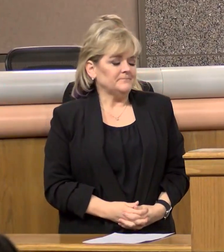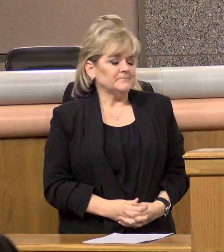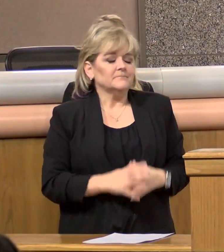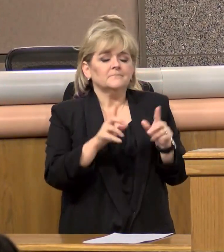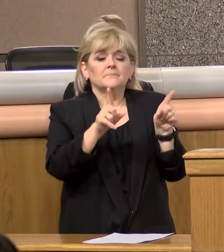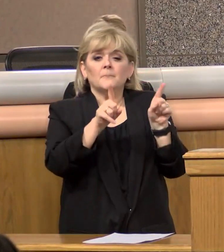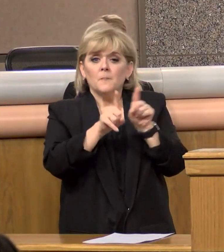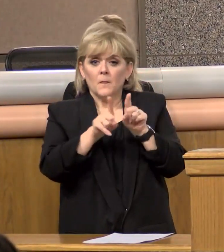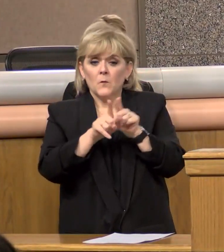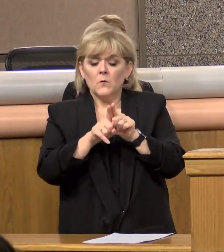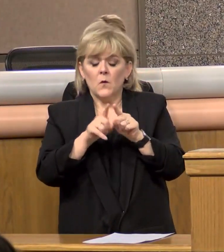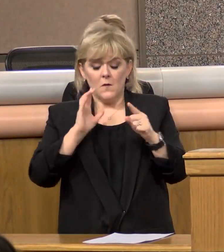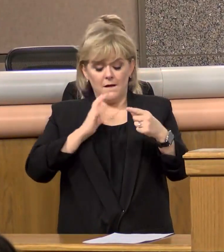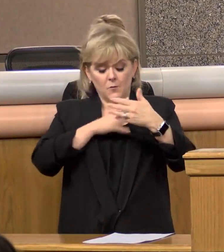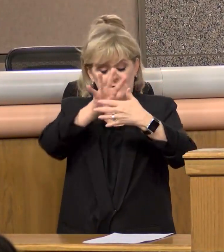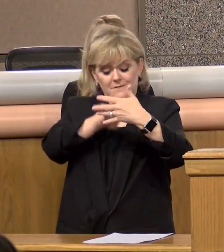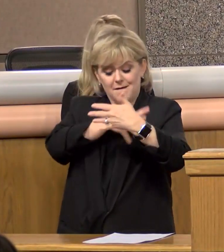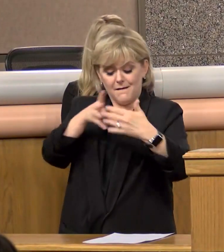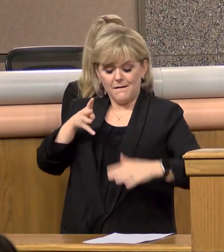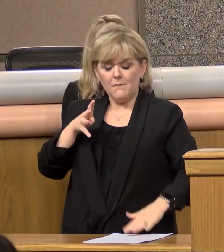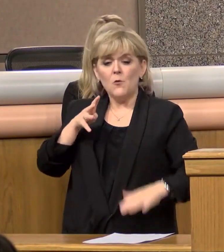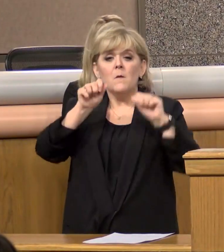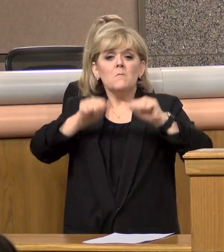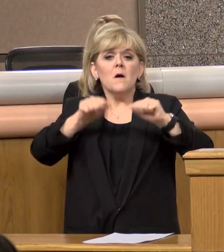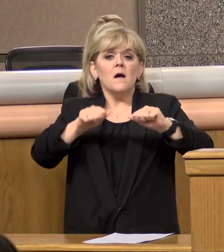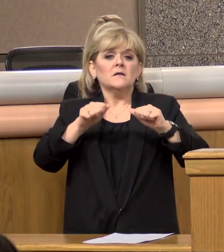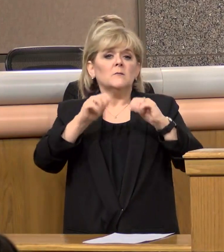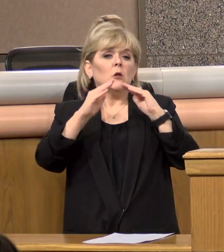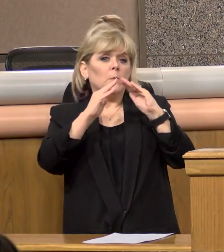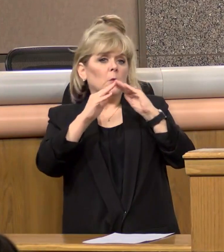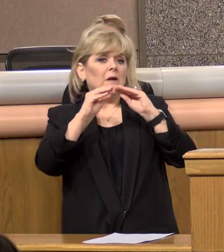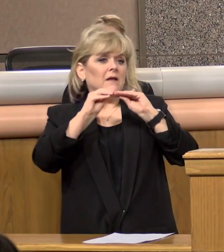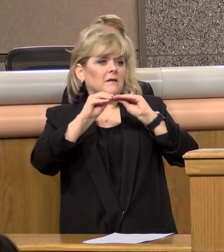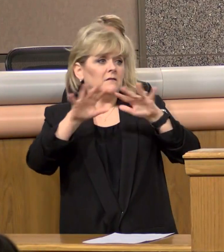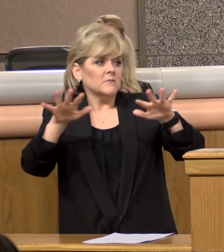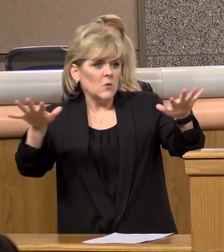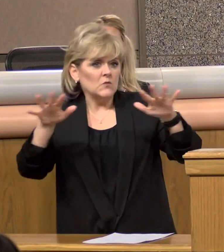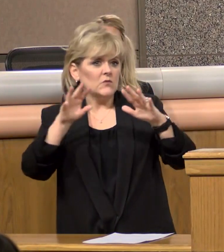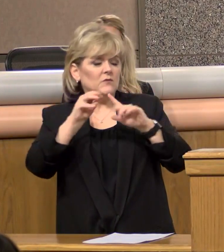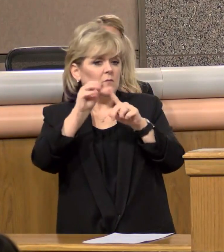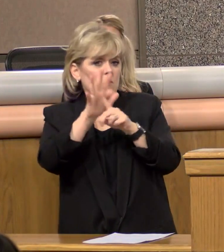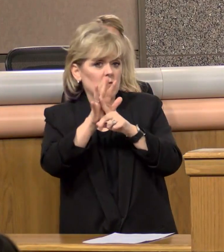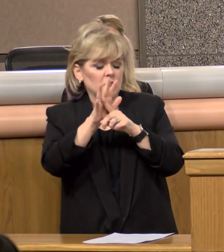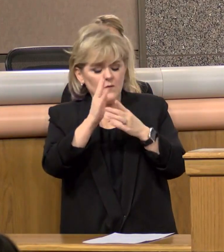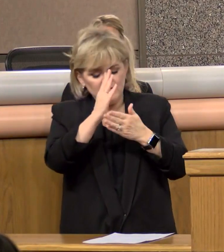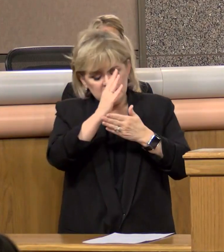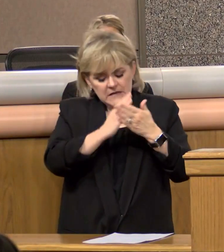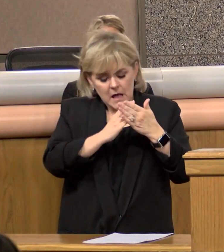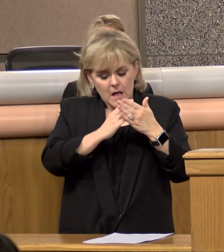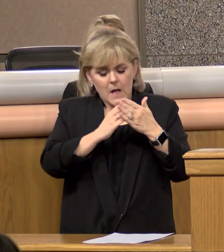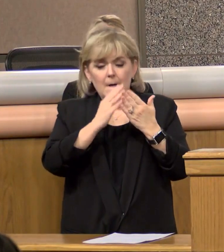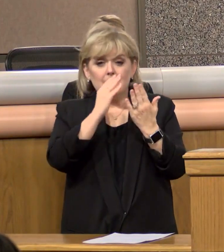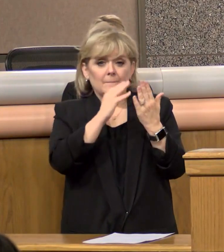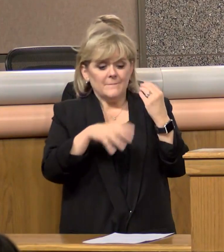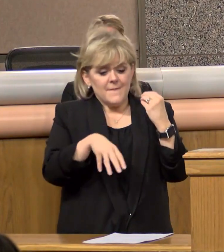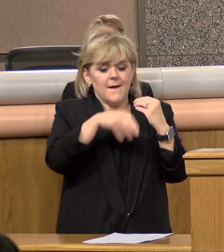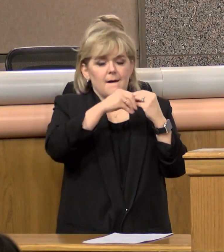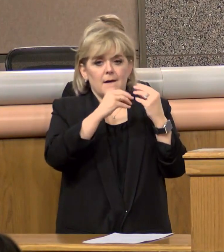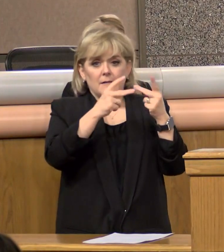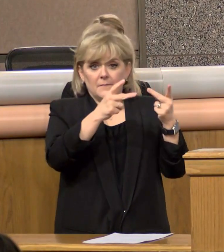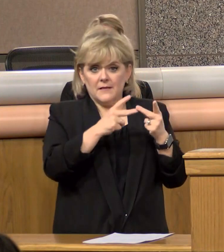updated our table on possible community exposures, um, with some additional guideline or guidance and conversations,